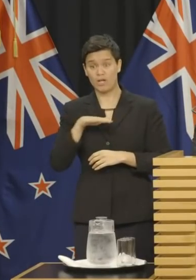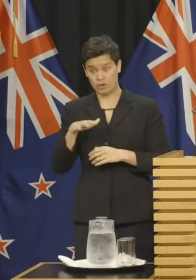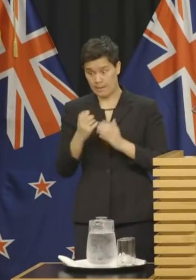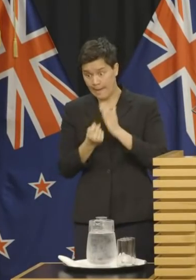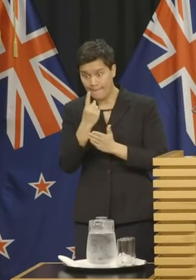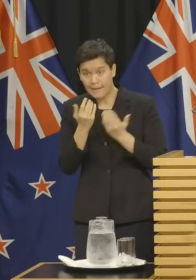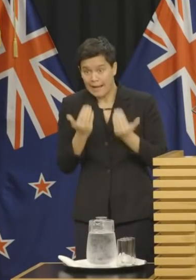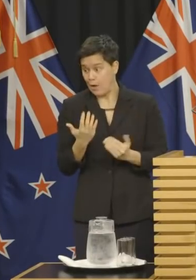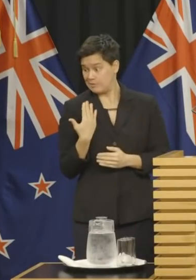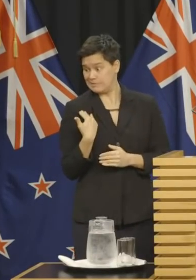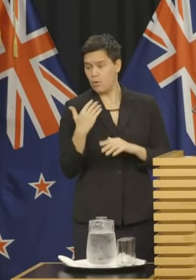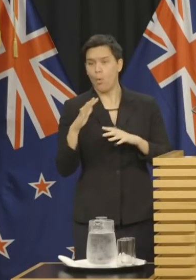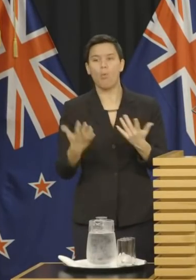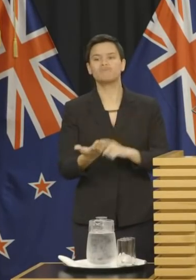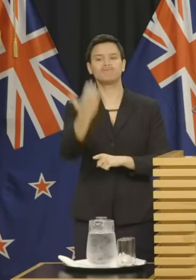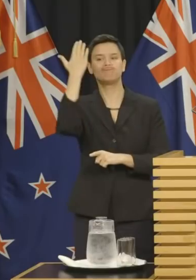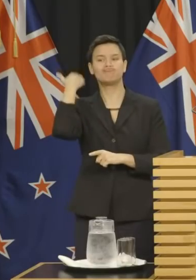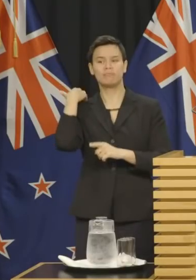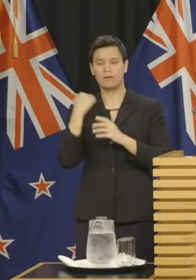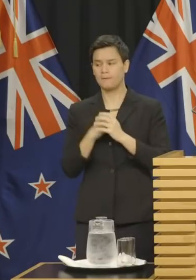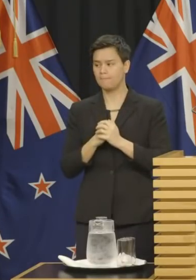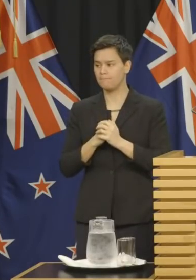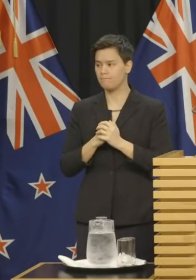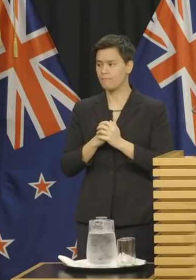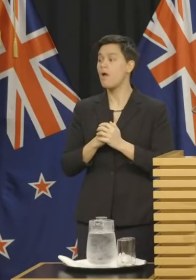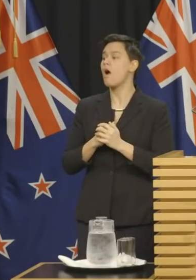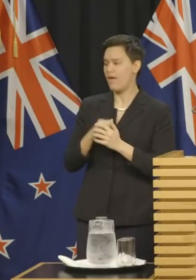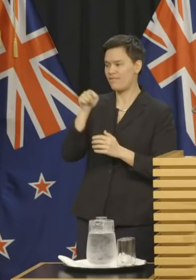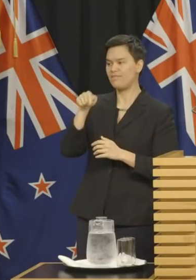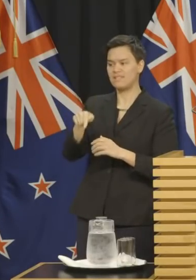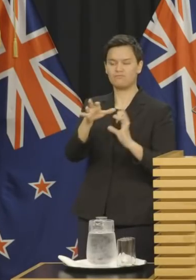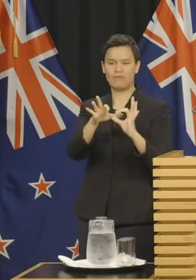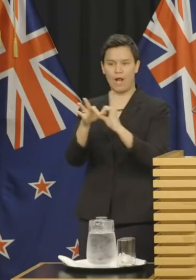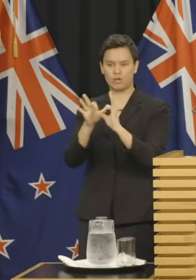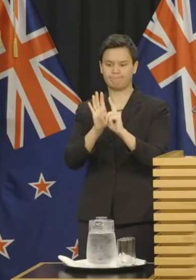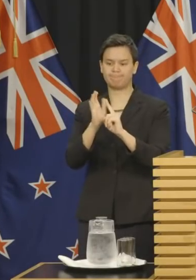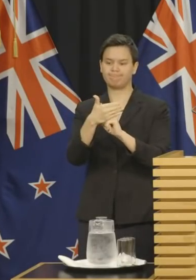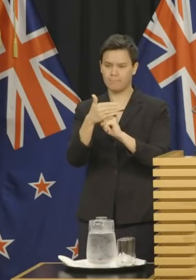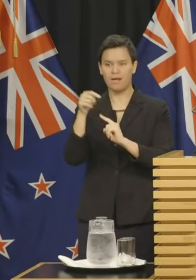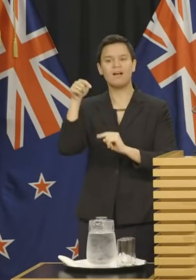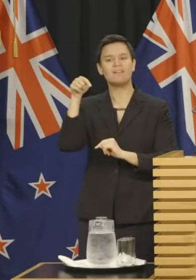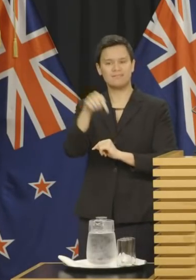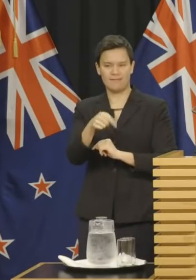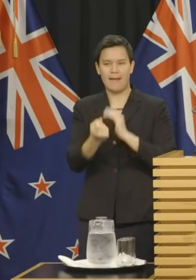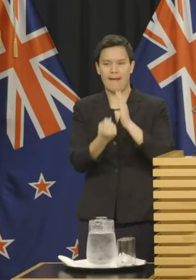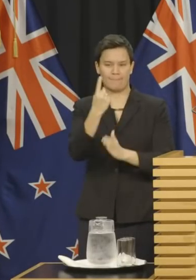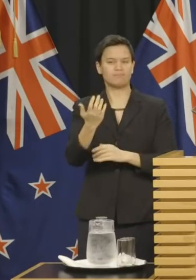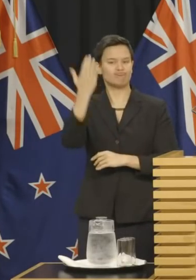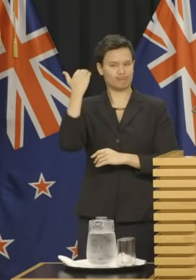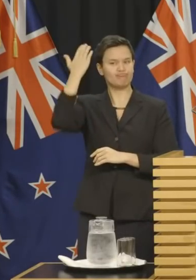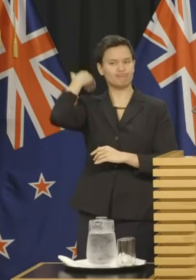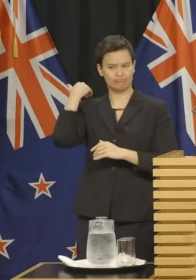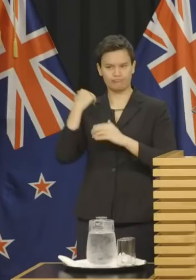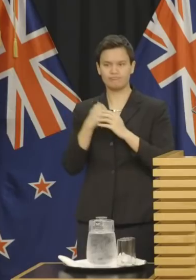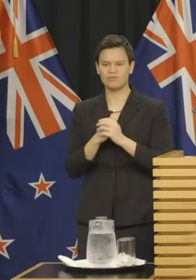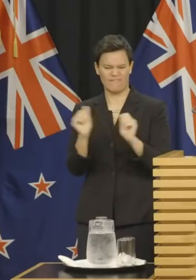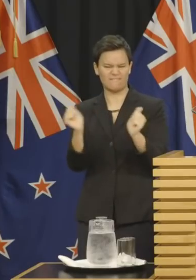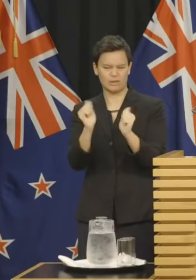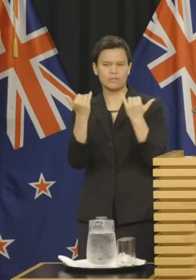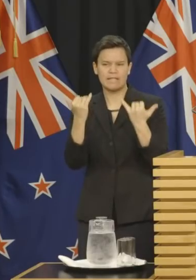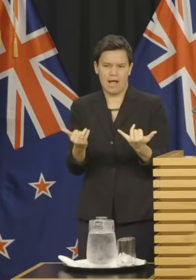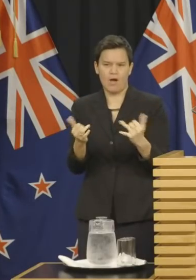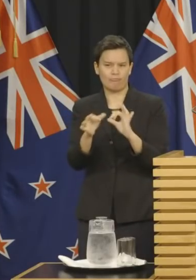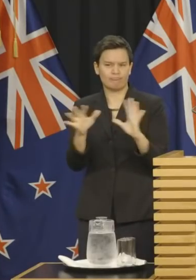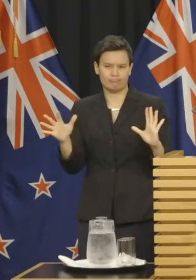No, this relationship has ceased prior to these allegations being raised with the Minister. Can you give us a bit of a